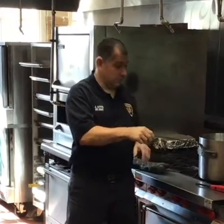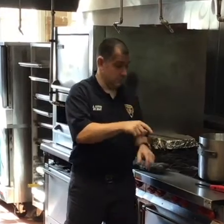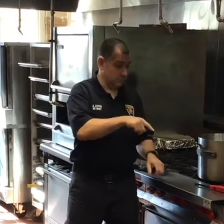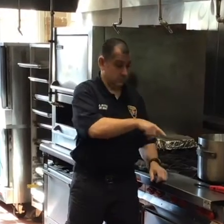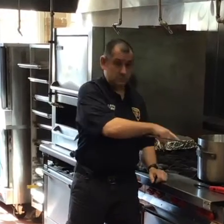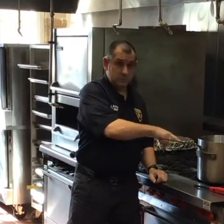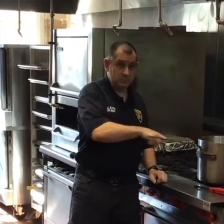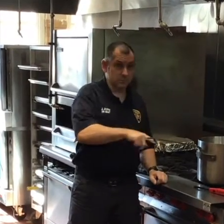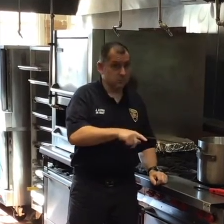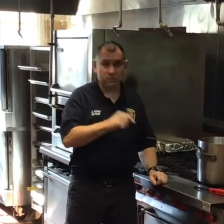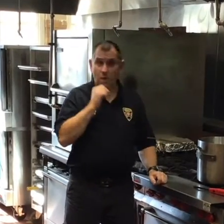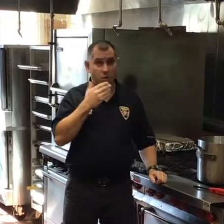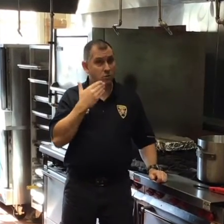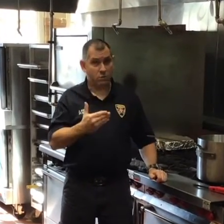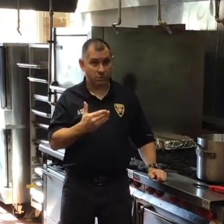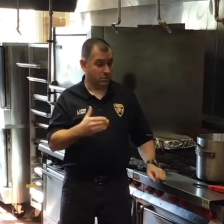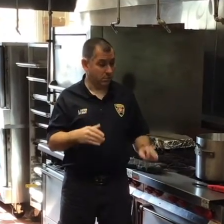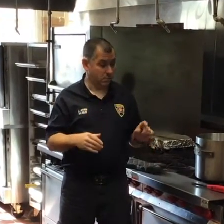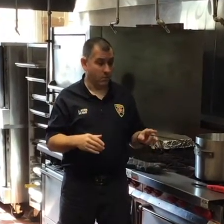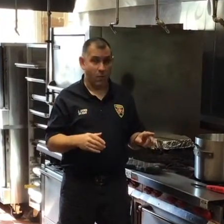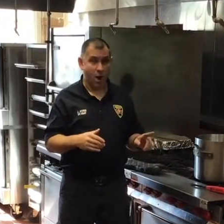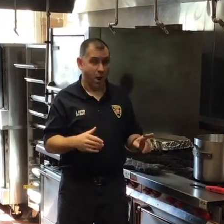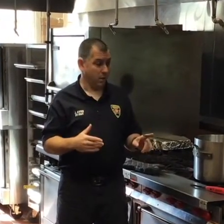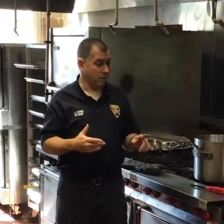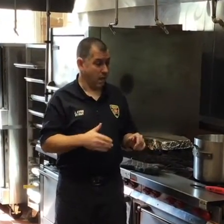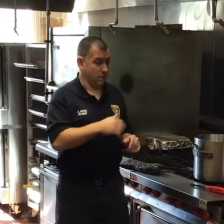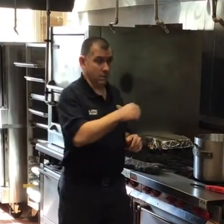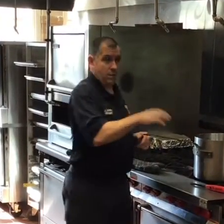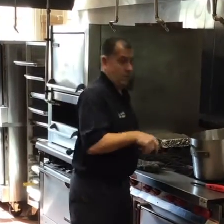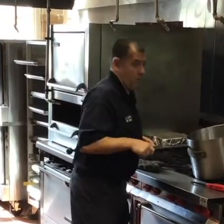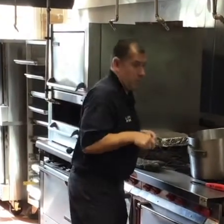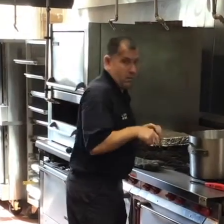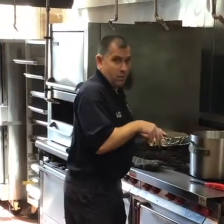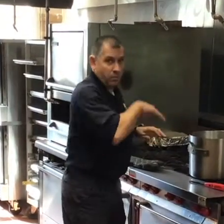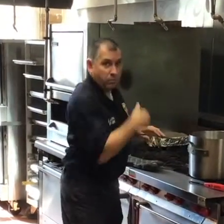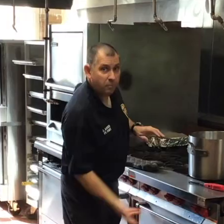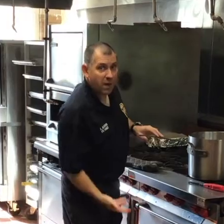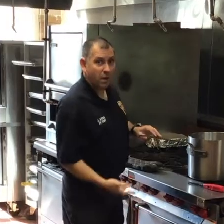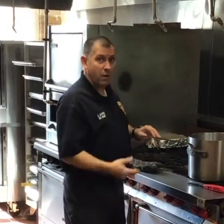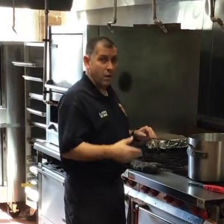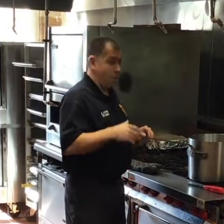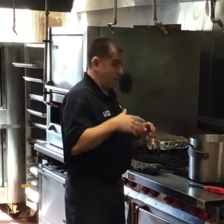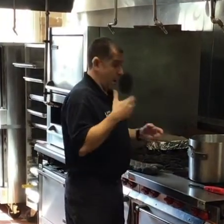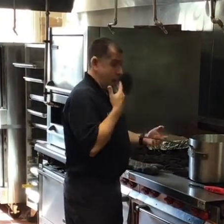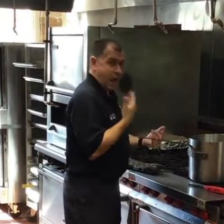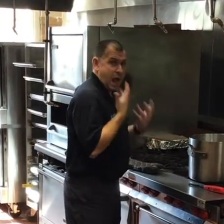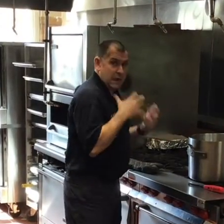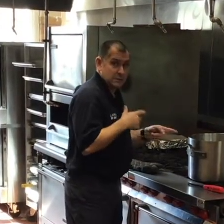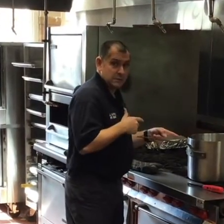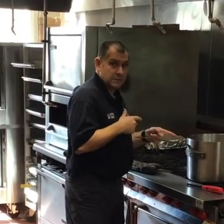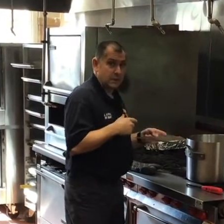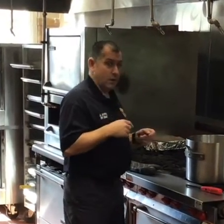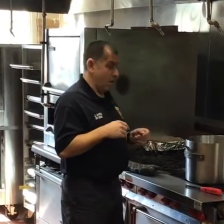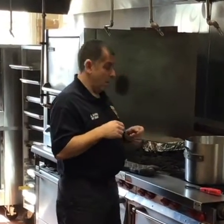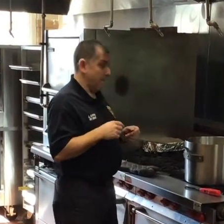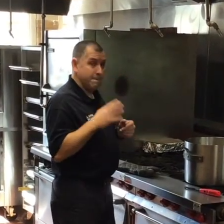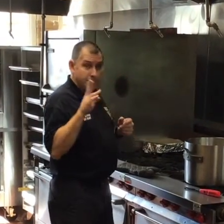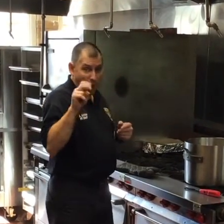want to be aware of when you're in the kitchen. So when you see somebody cooking and the pot handle's hanging off the edge,